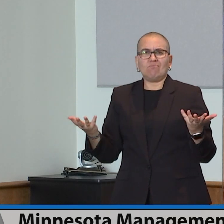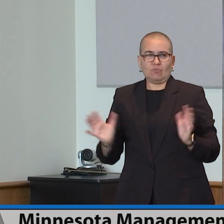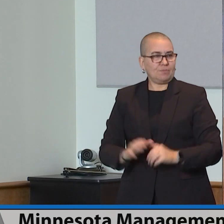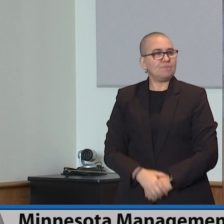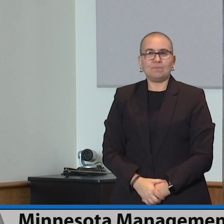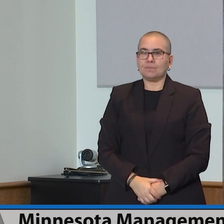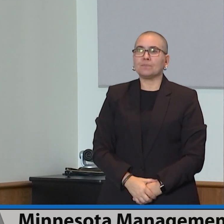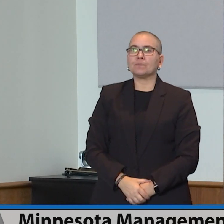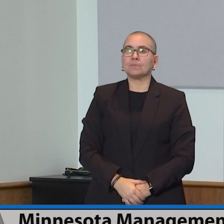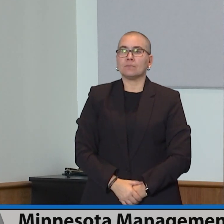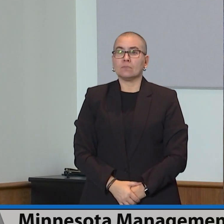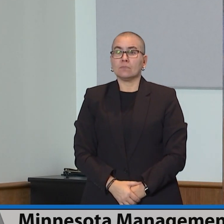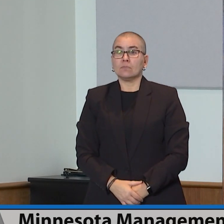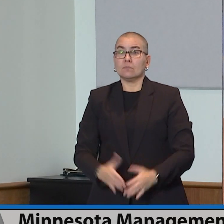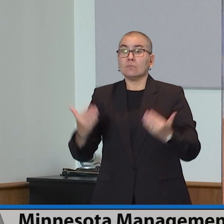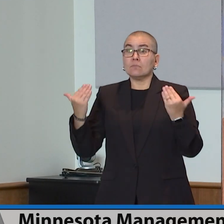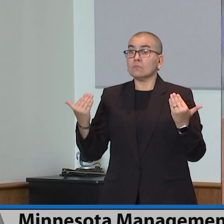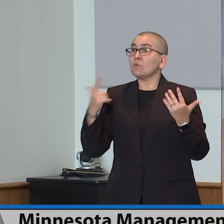point, I'd be happy to take any questions.